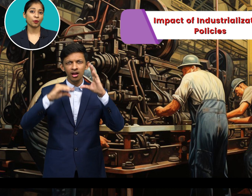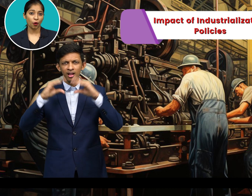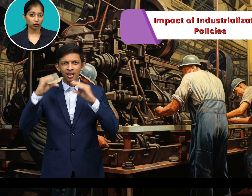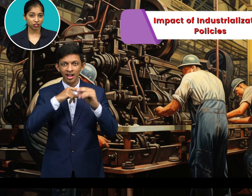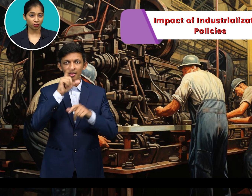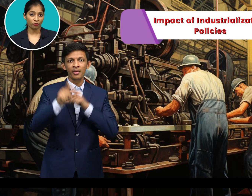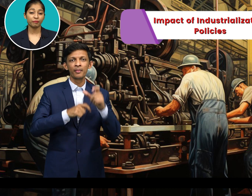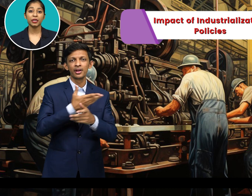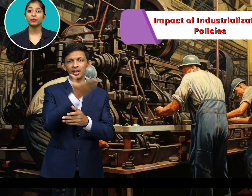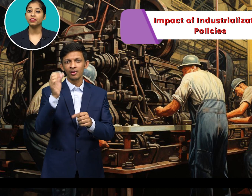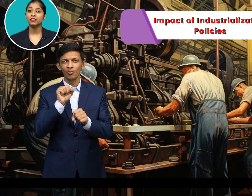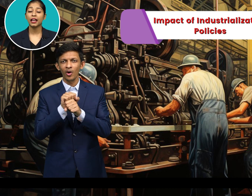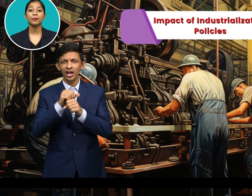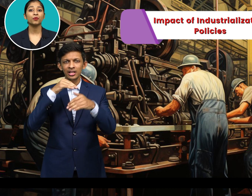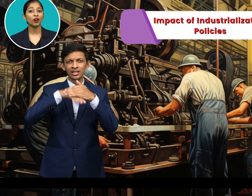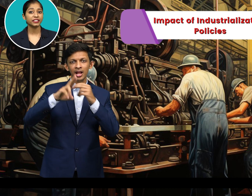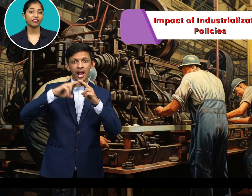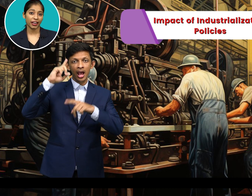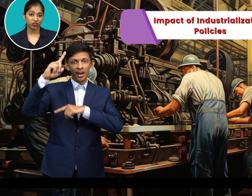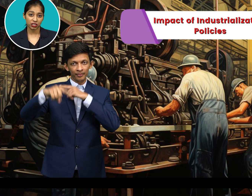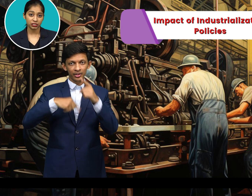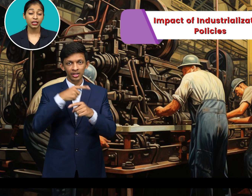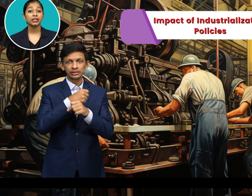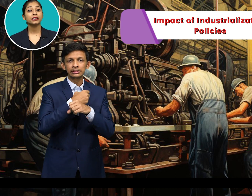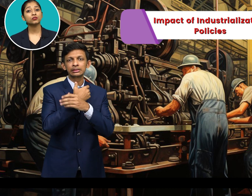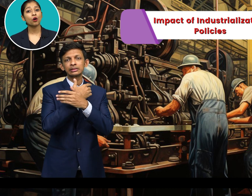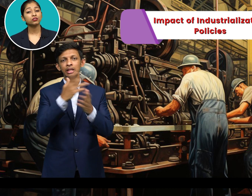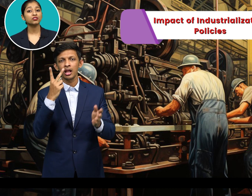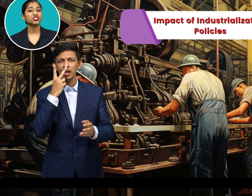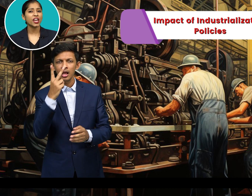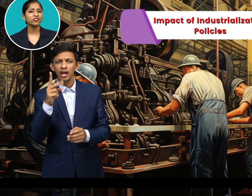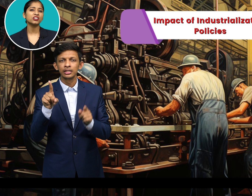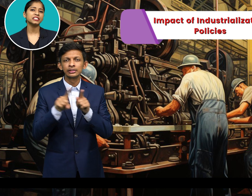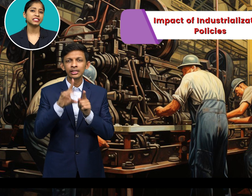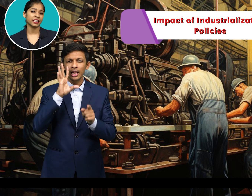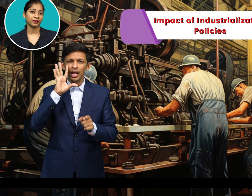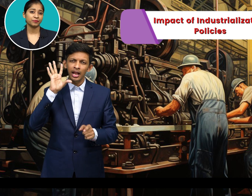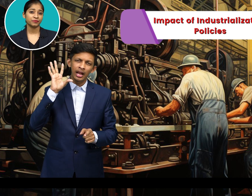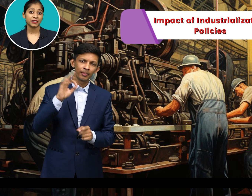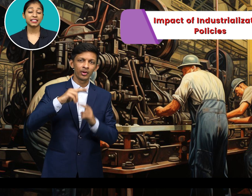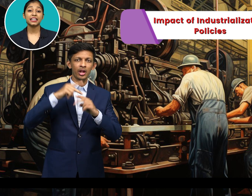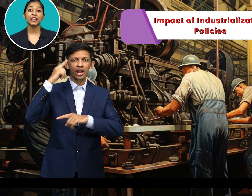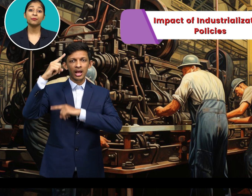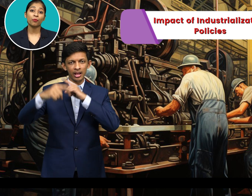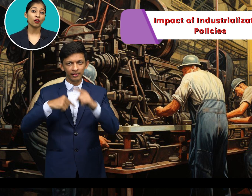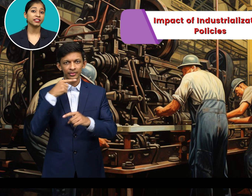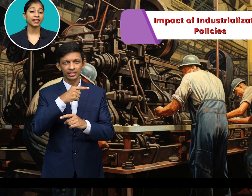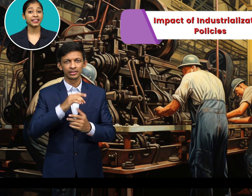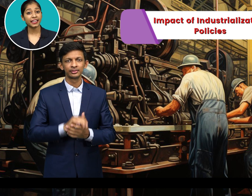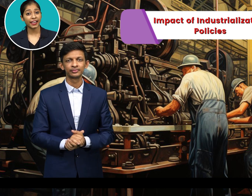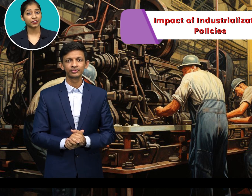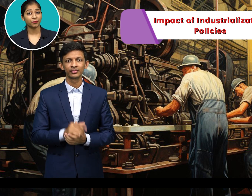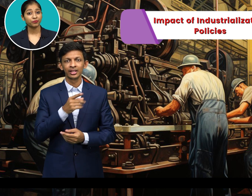Raising the proportion of people employed in factories is also generally seen as an